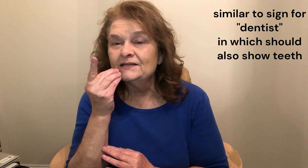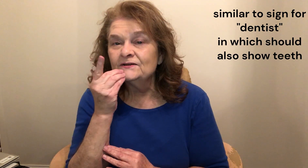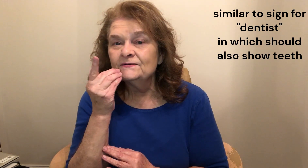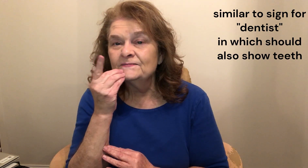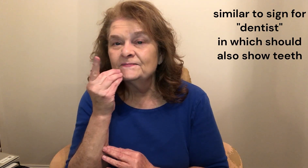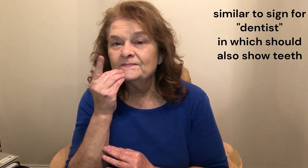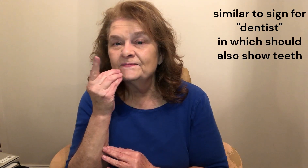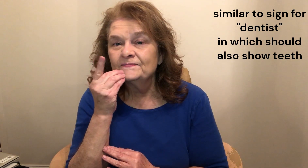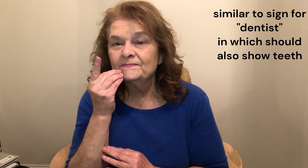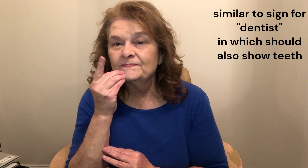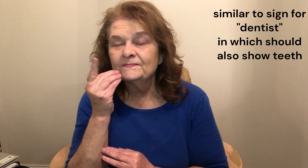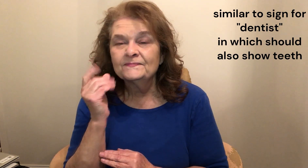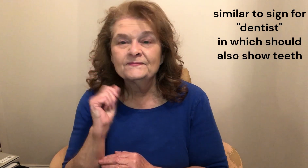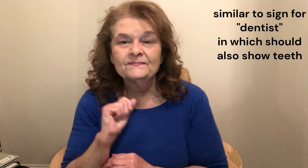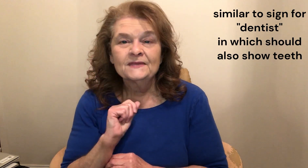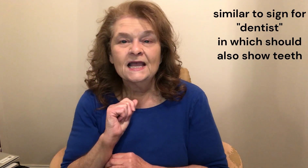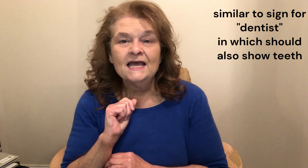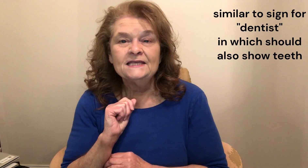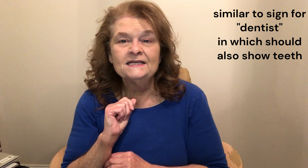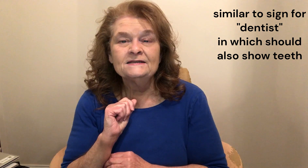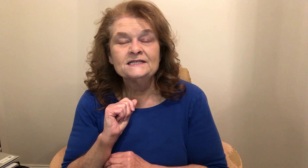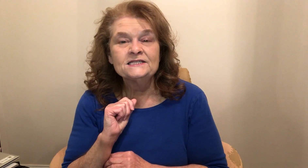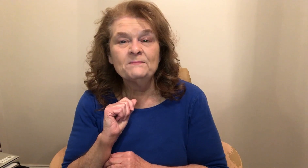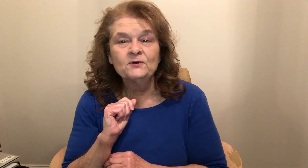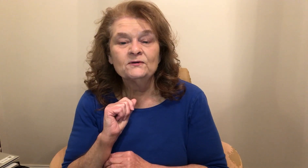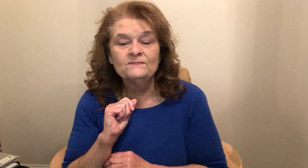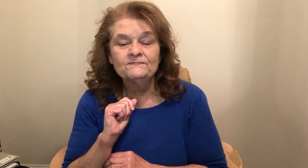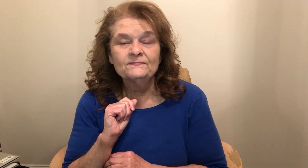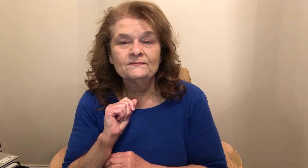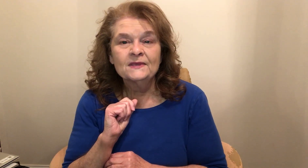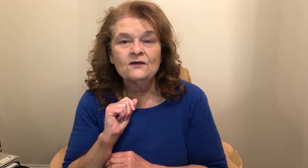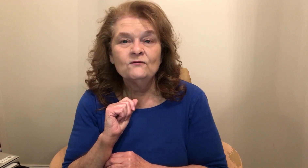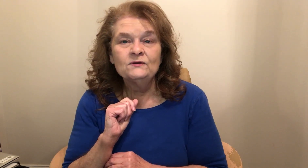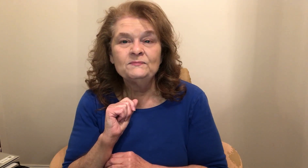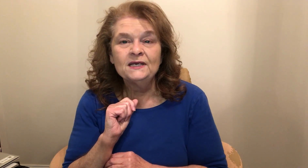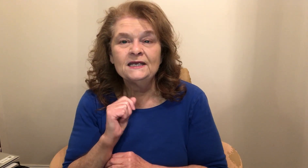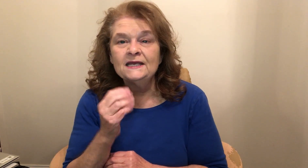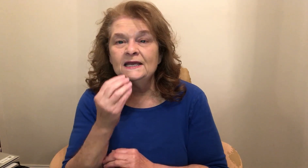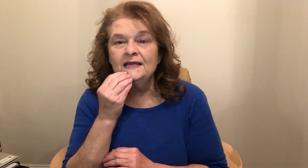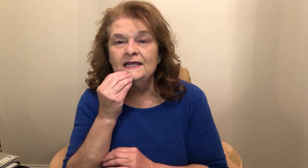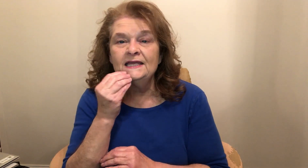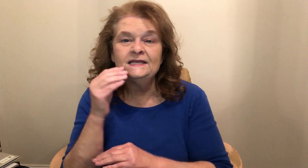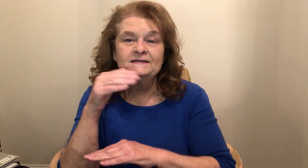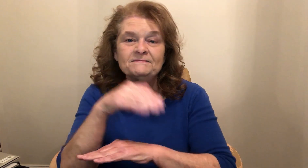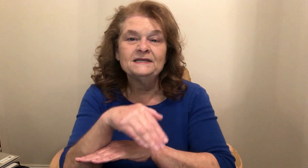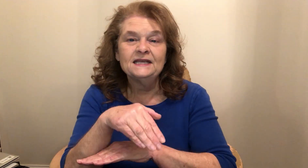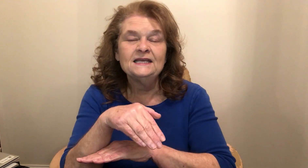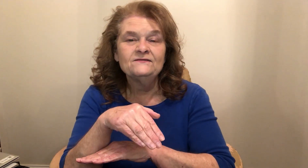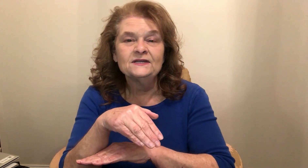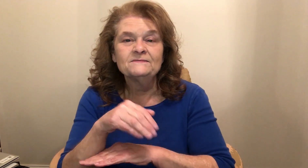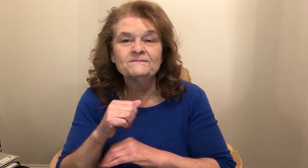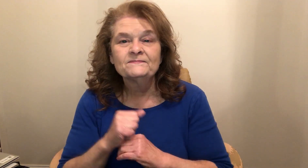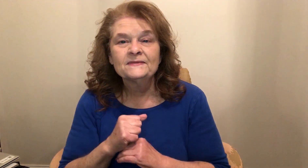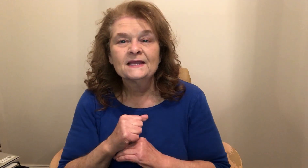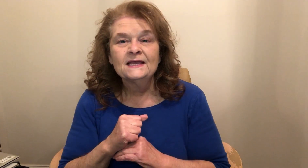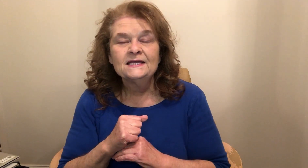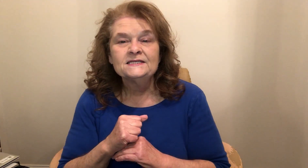dinner. And then supper would be eat in the evening.